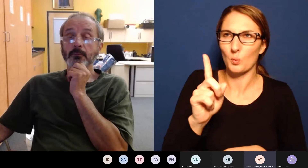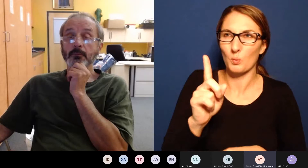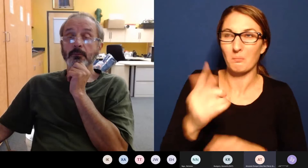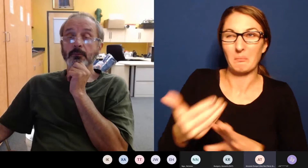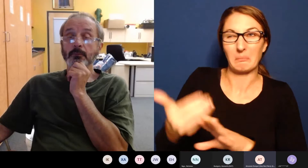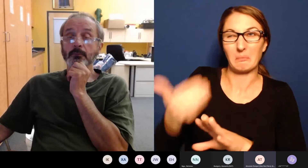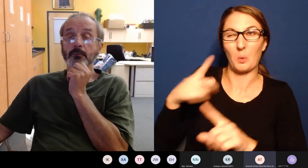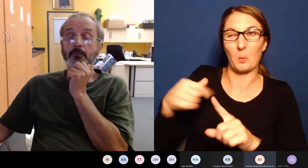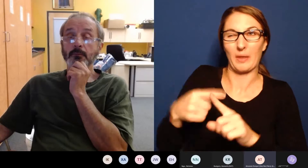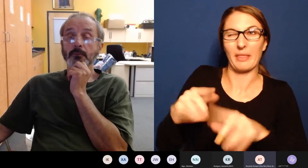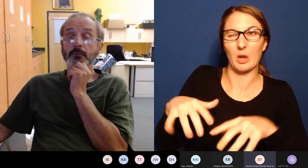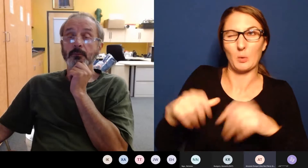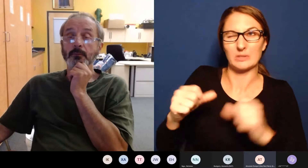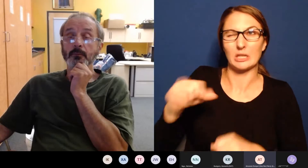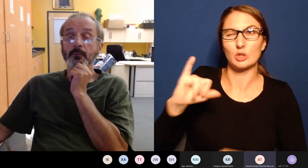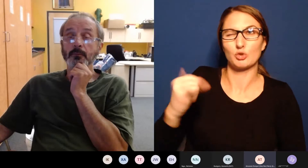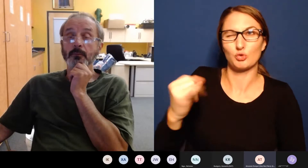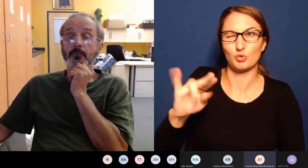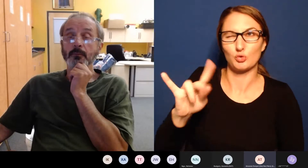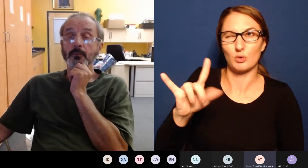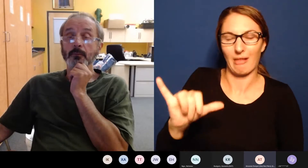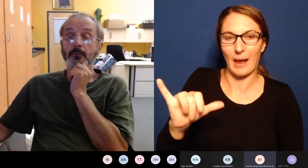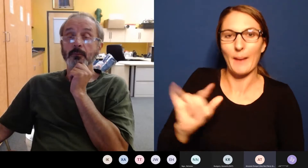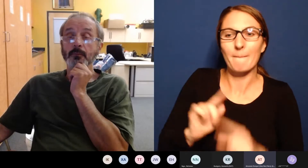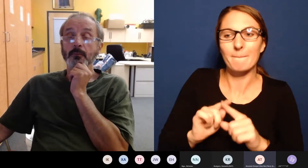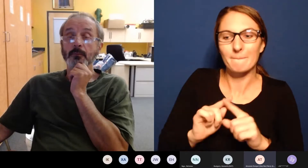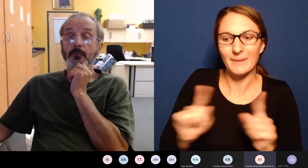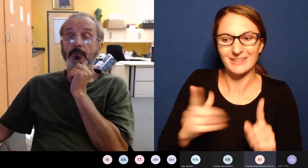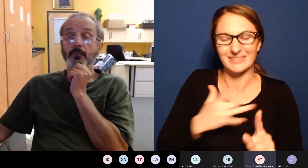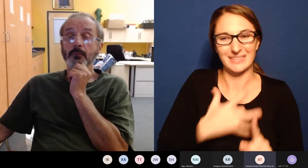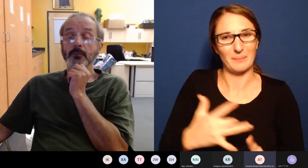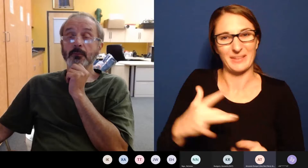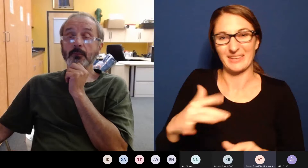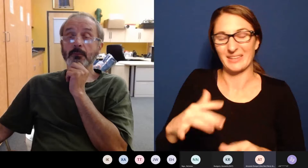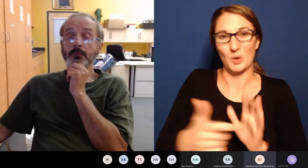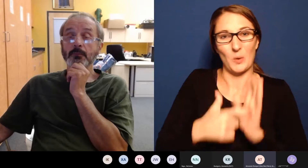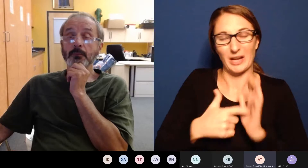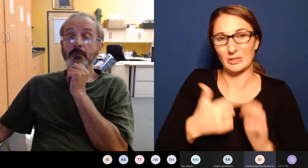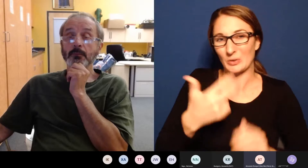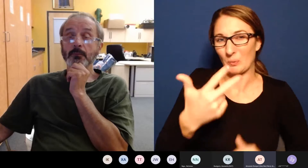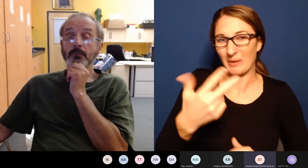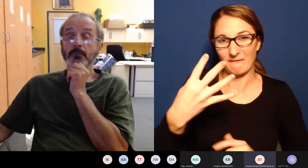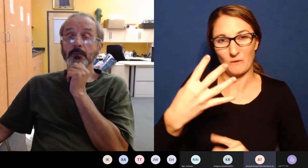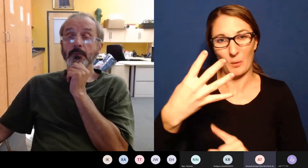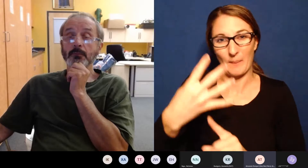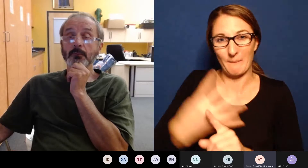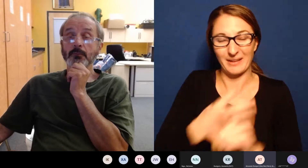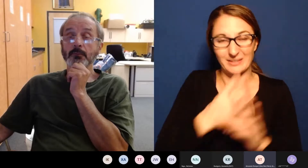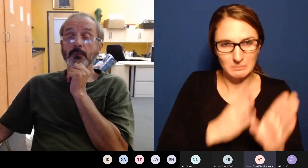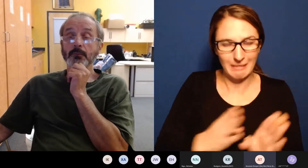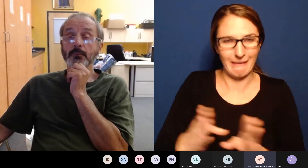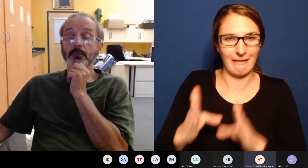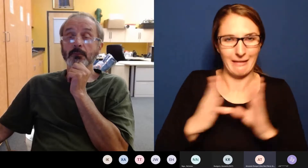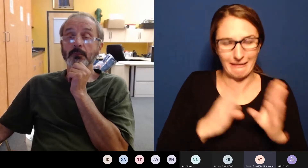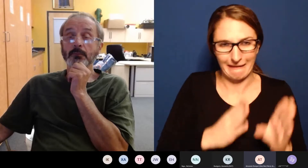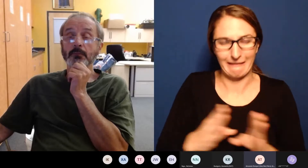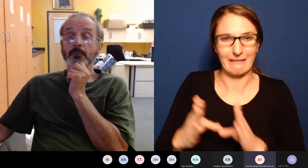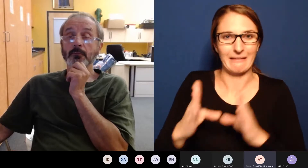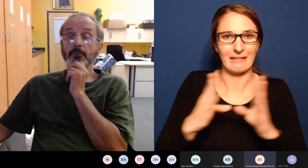July, but normally that takes 3 or 4 months lead time to